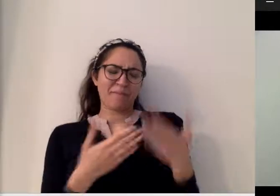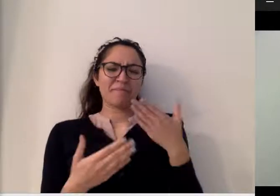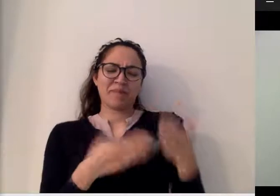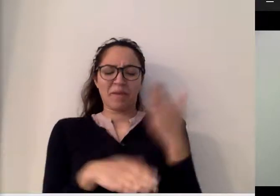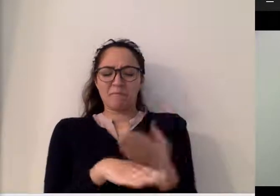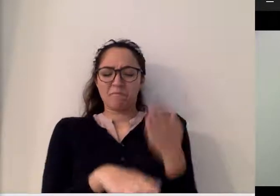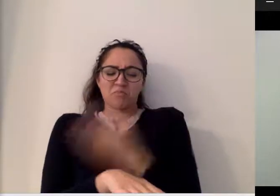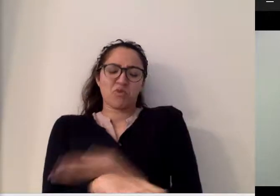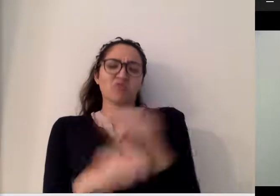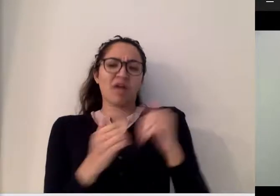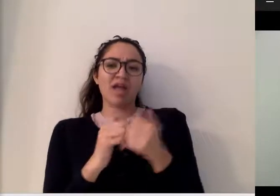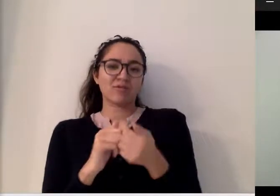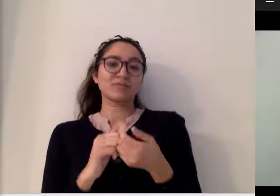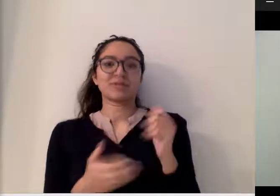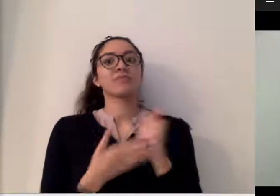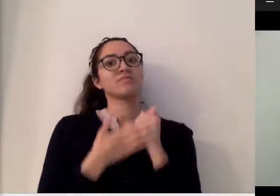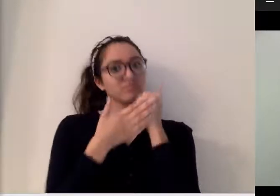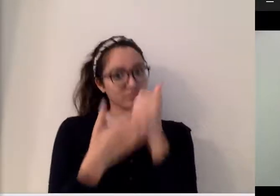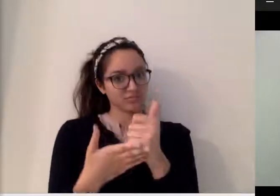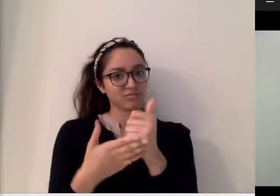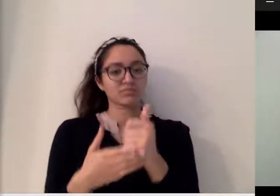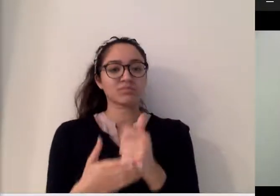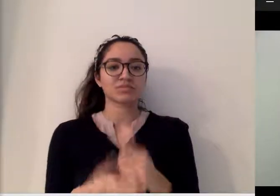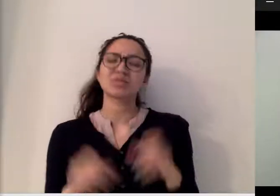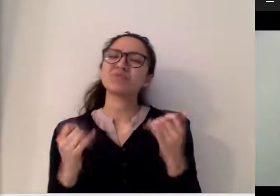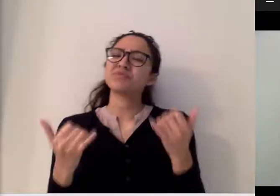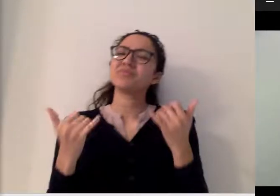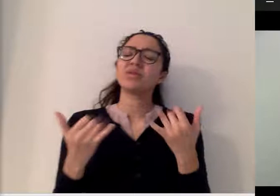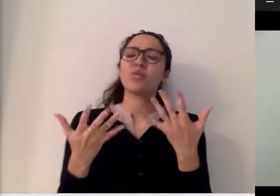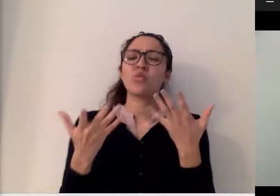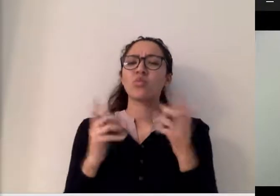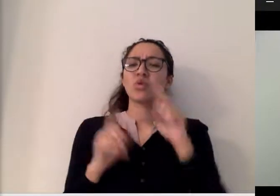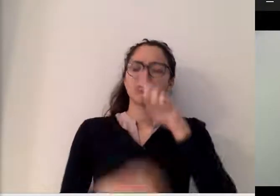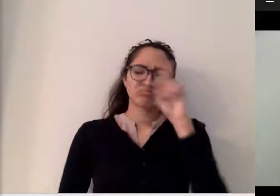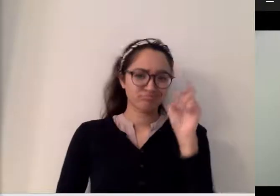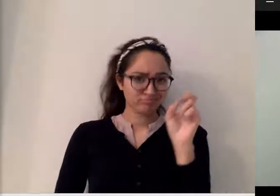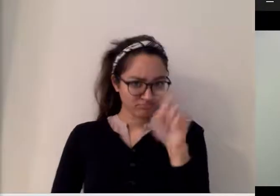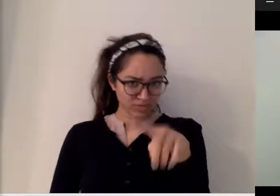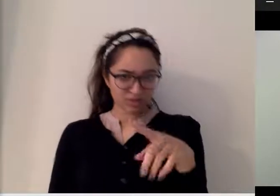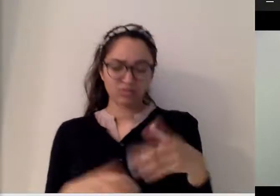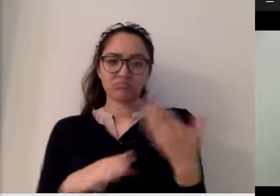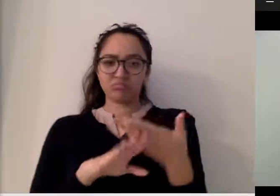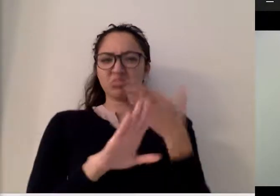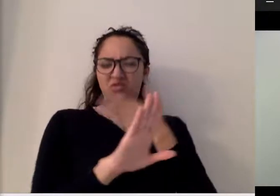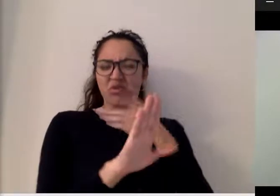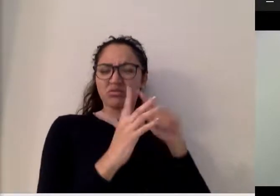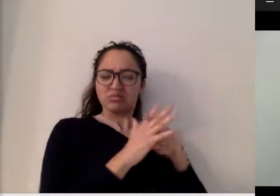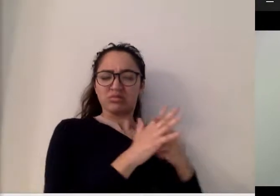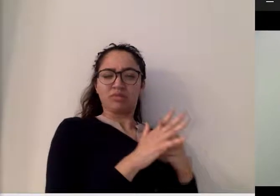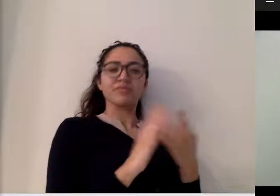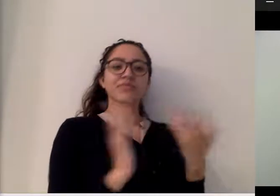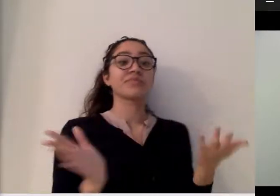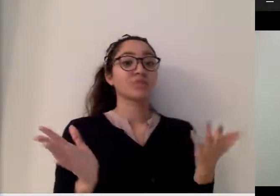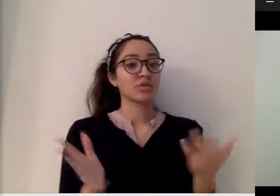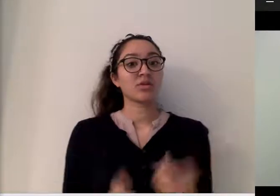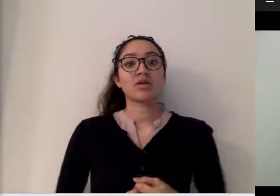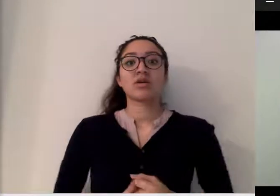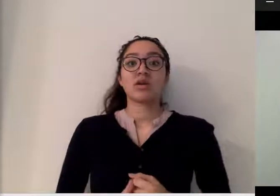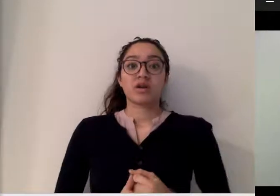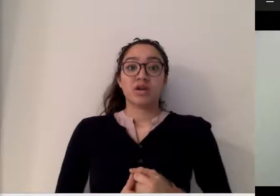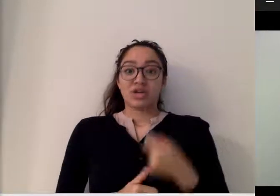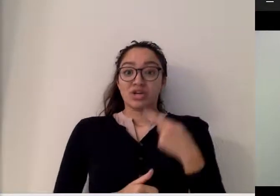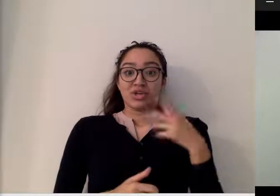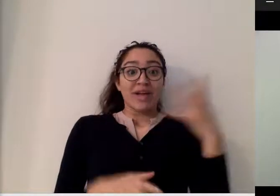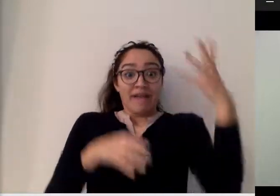week. Now, I wanted to ask everybody a question before we start, and again, participation is welcome in